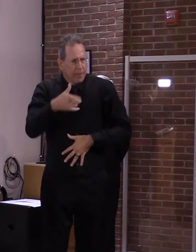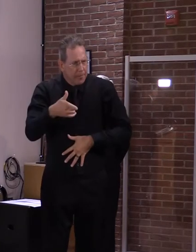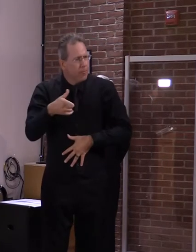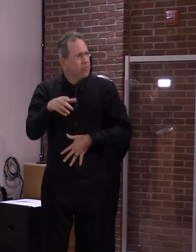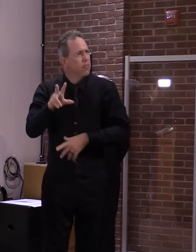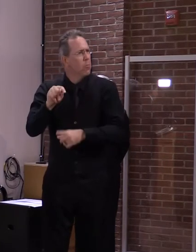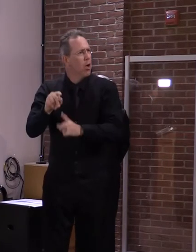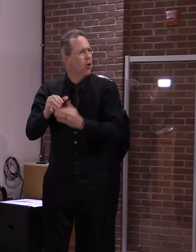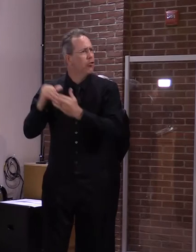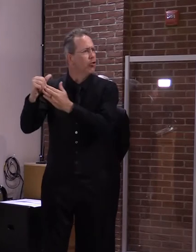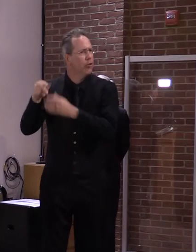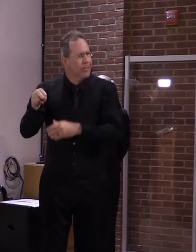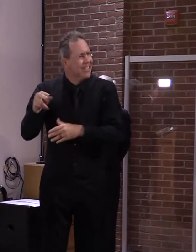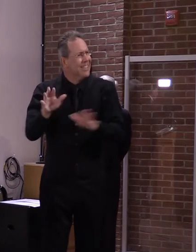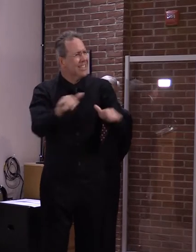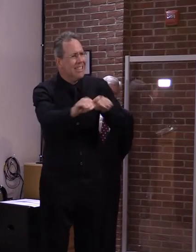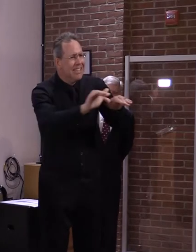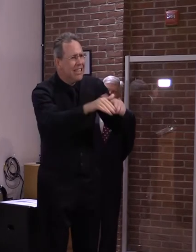Thank you very much.